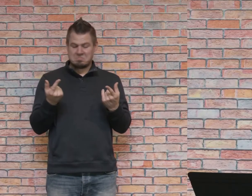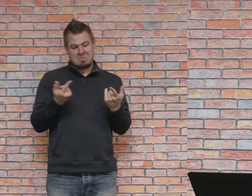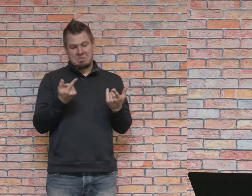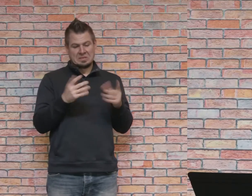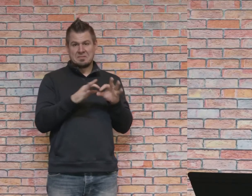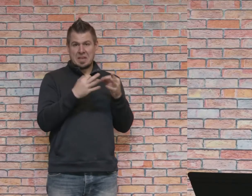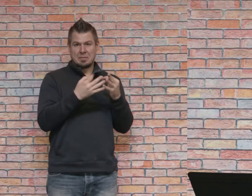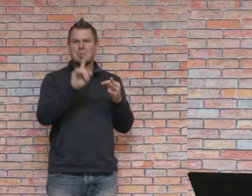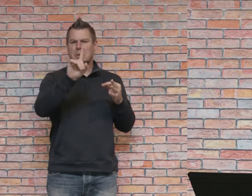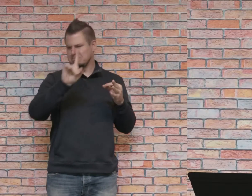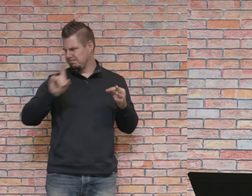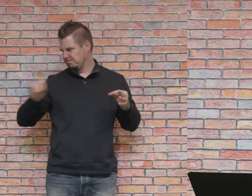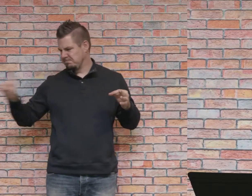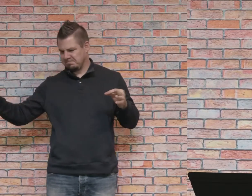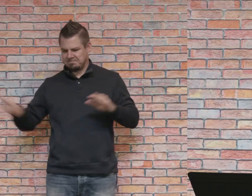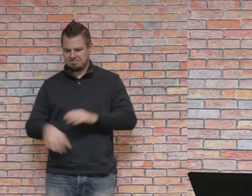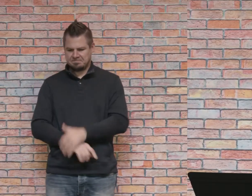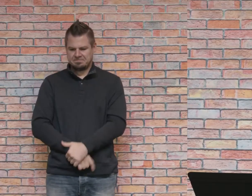in a second,